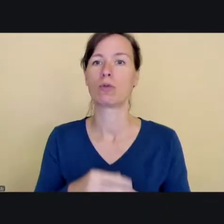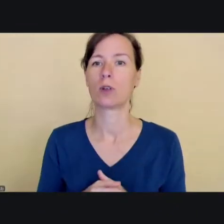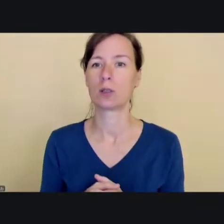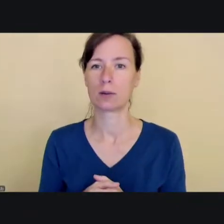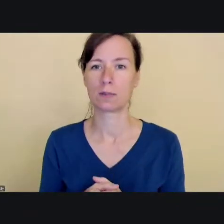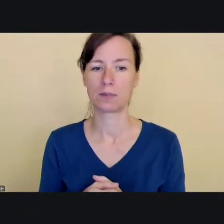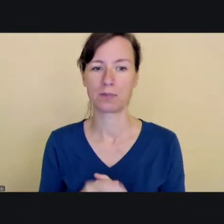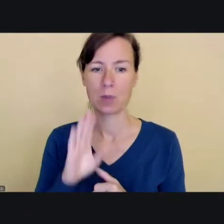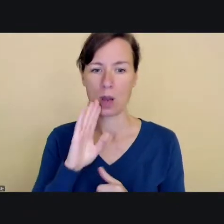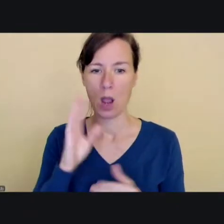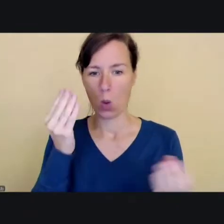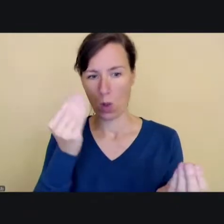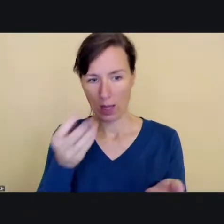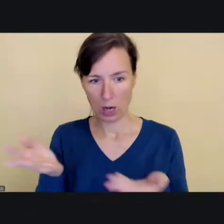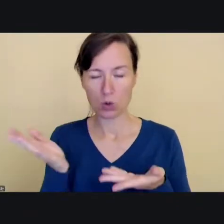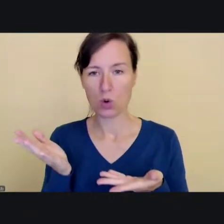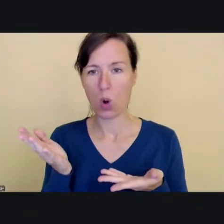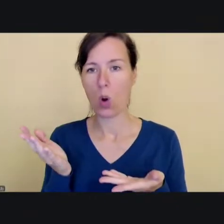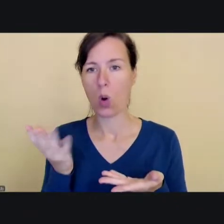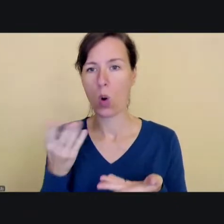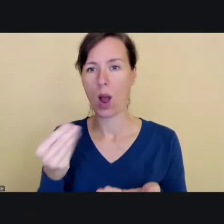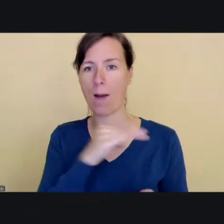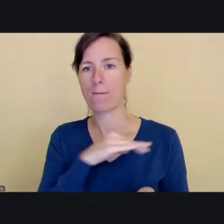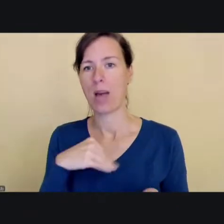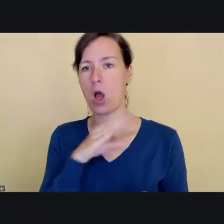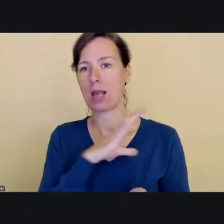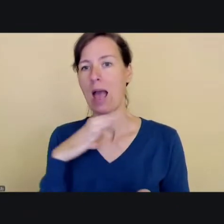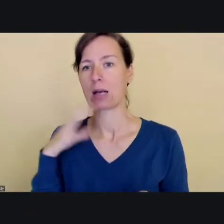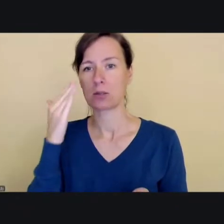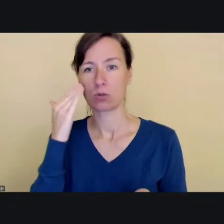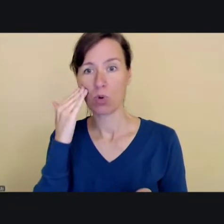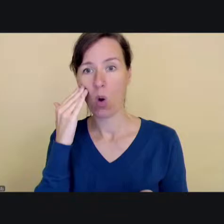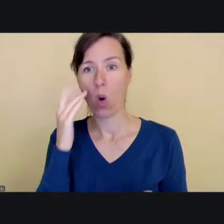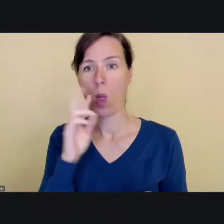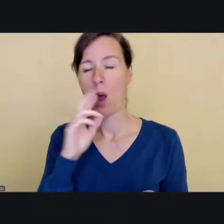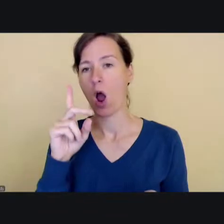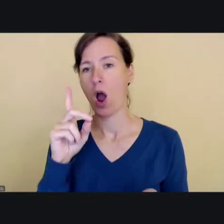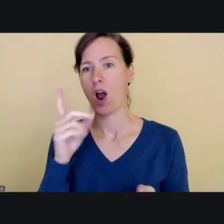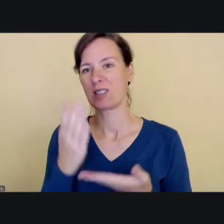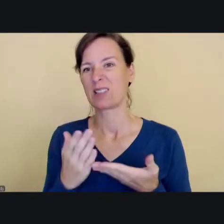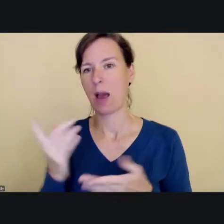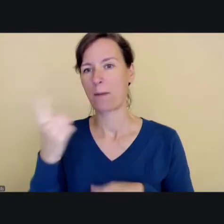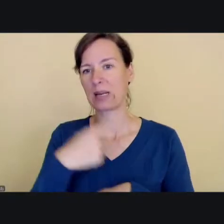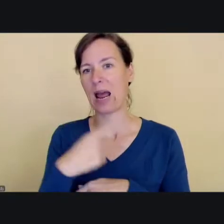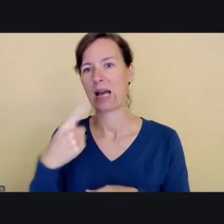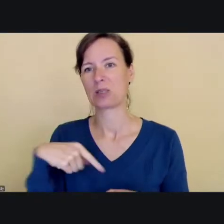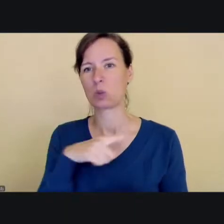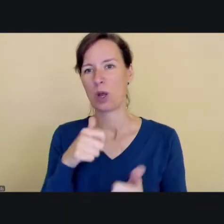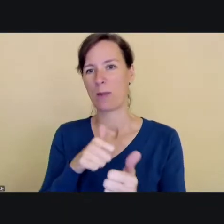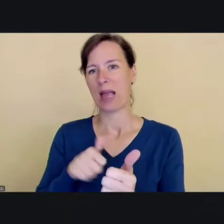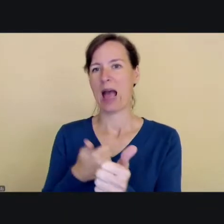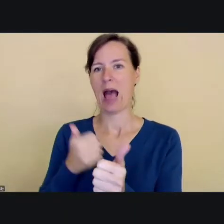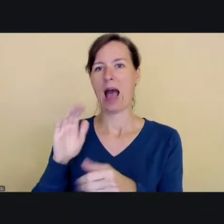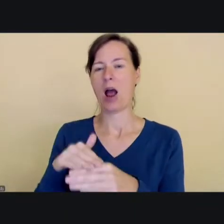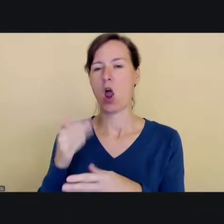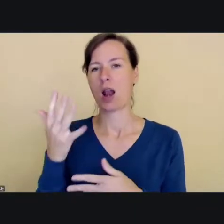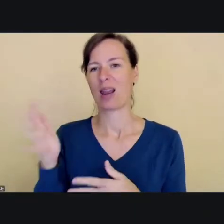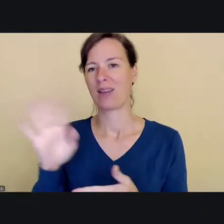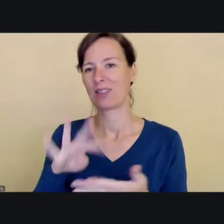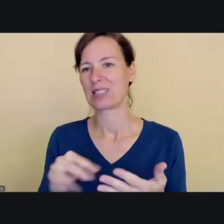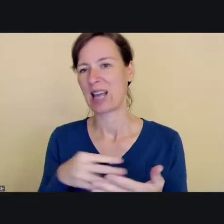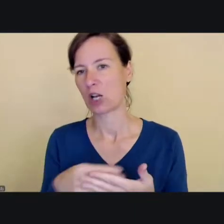the mayor and council know that if there are days that we get behind on the leave schedule, we typically try to make